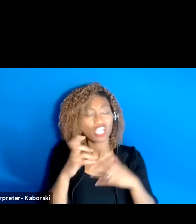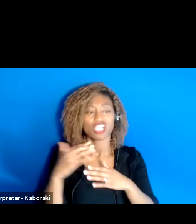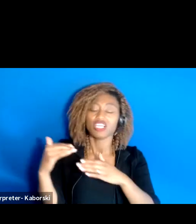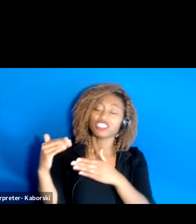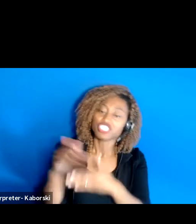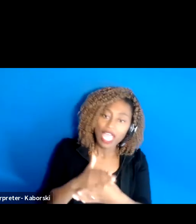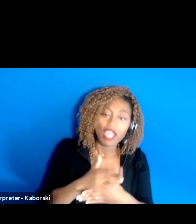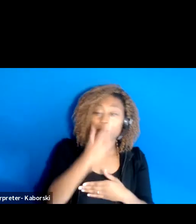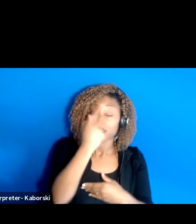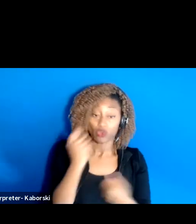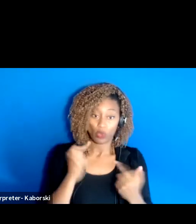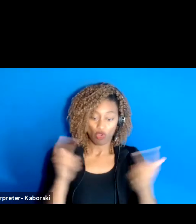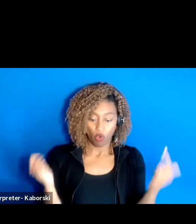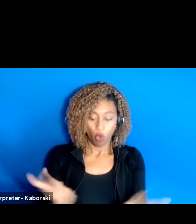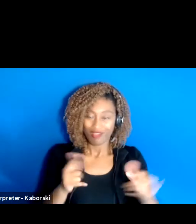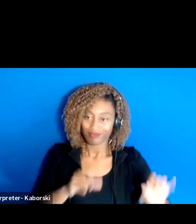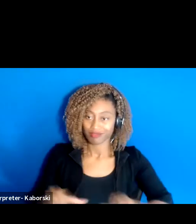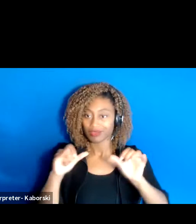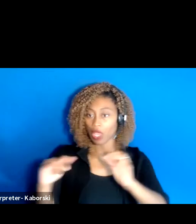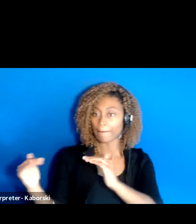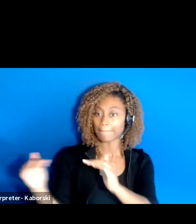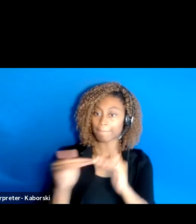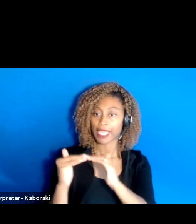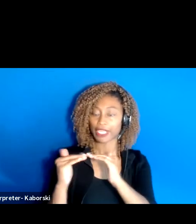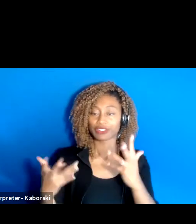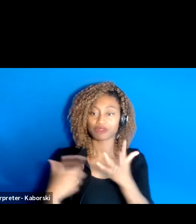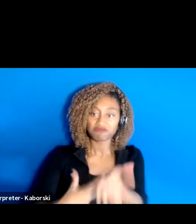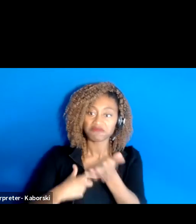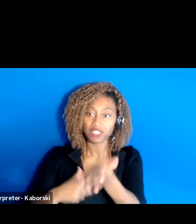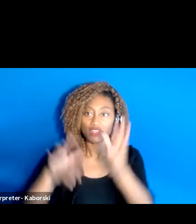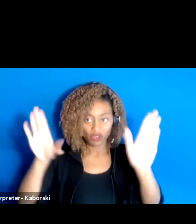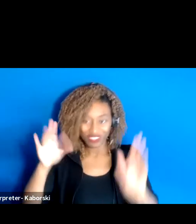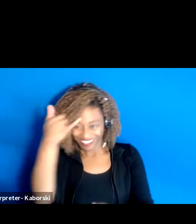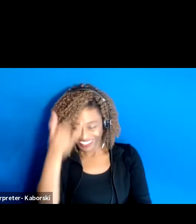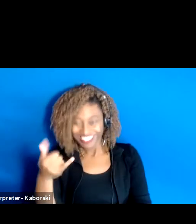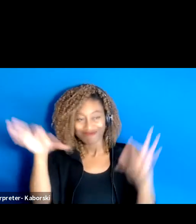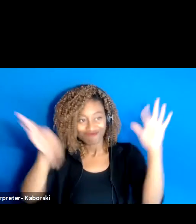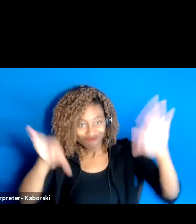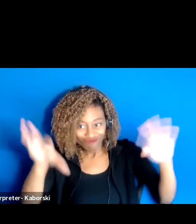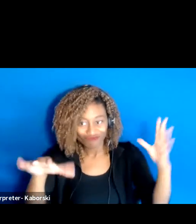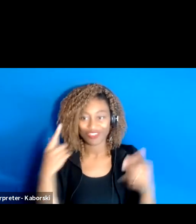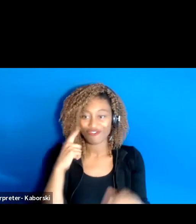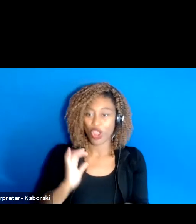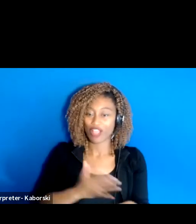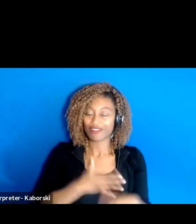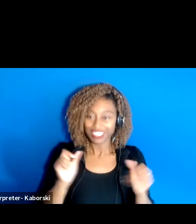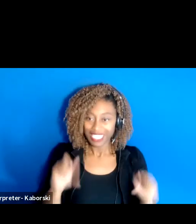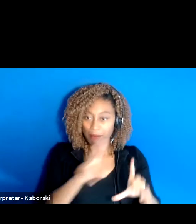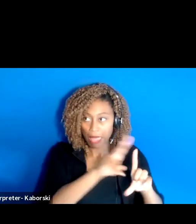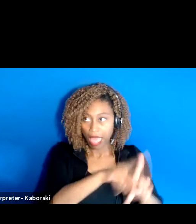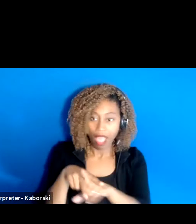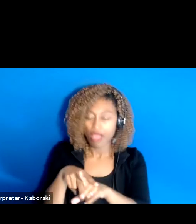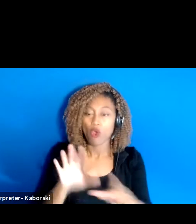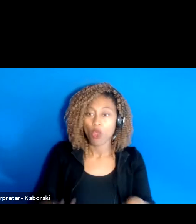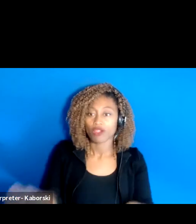talk about what great ideas are out there. And I know when